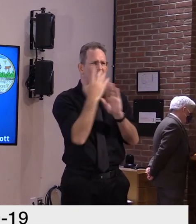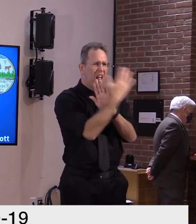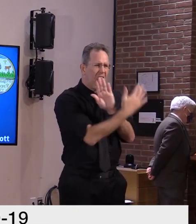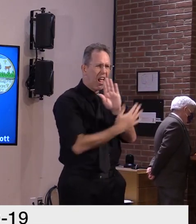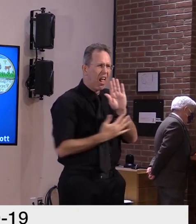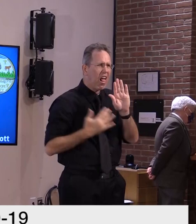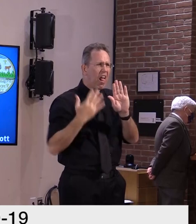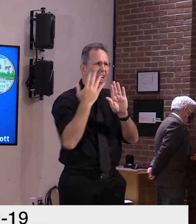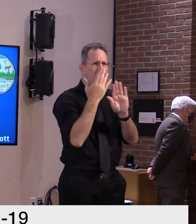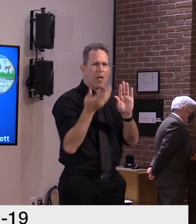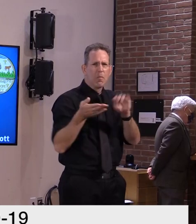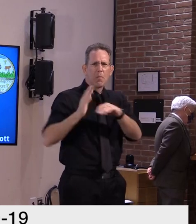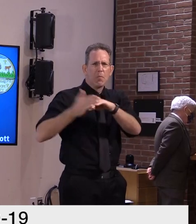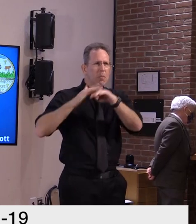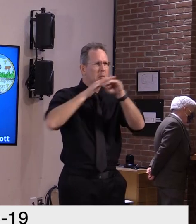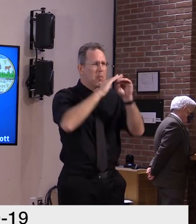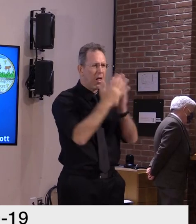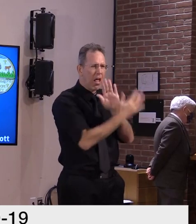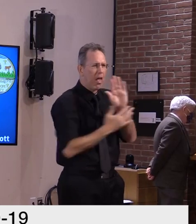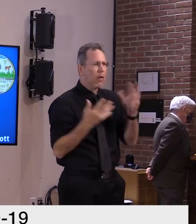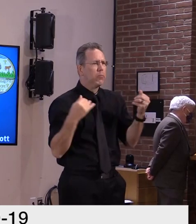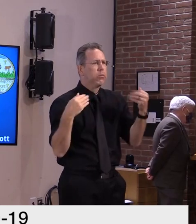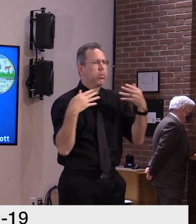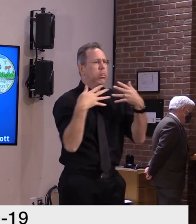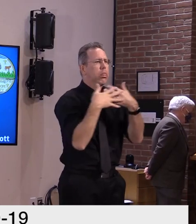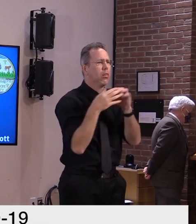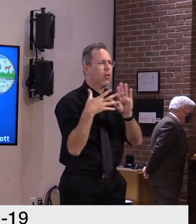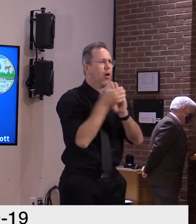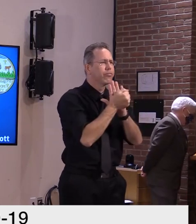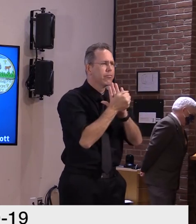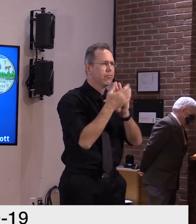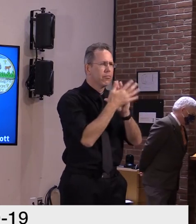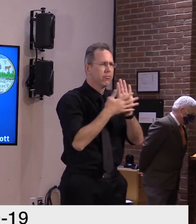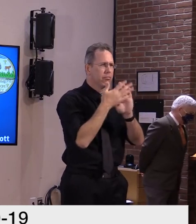following the quarantine restrictions properly?